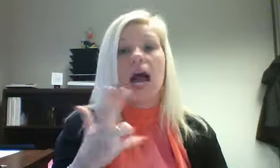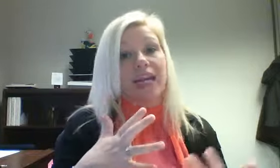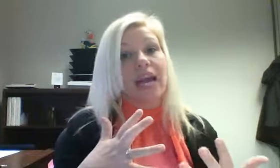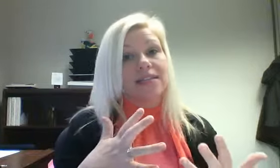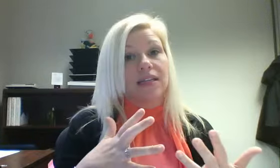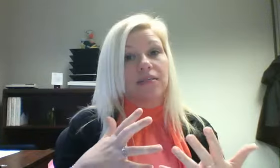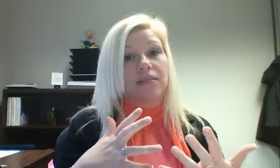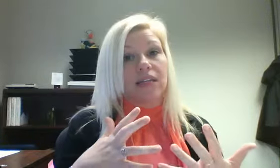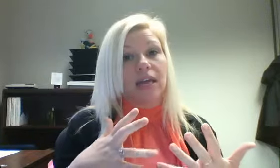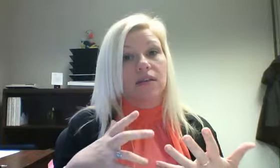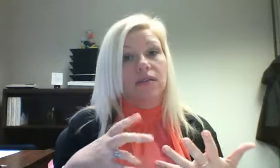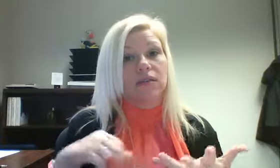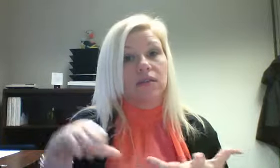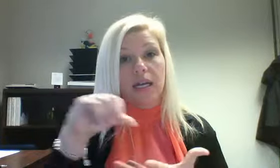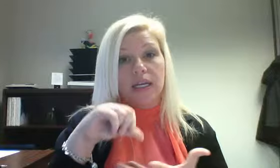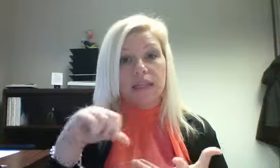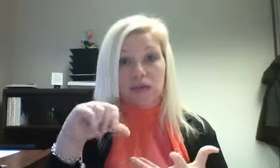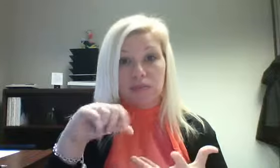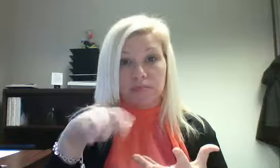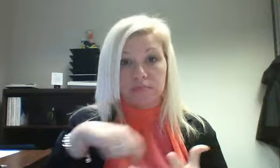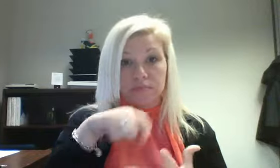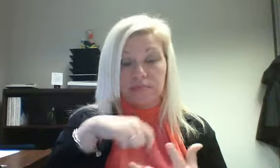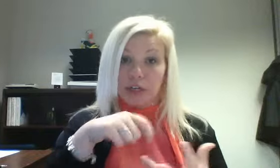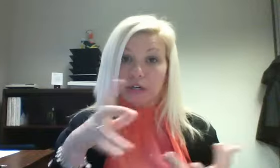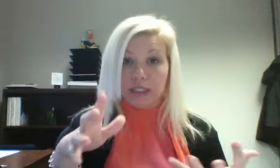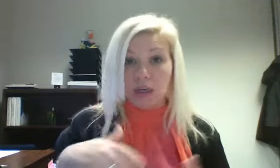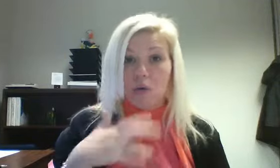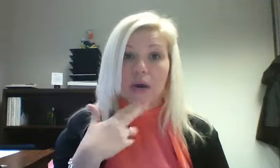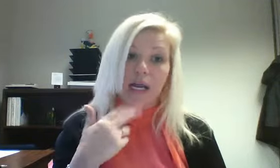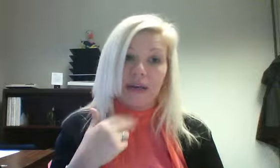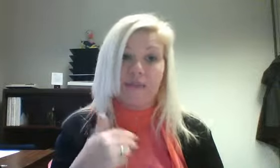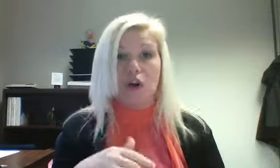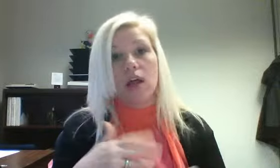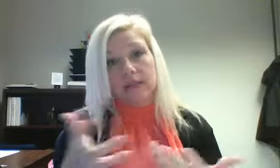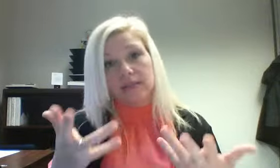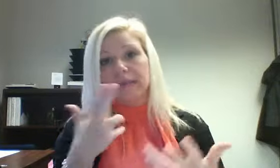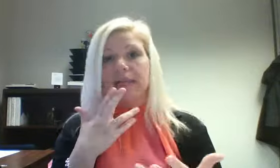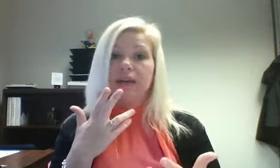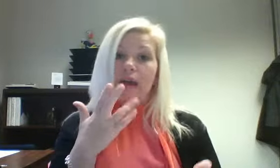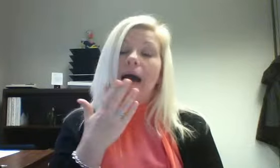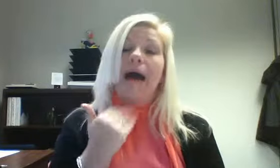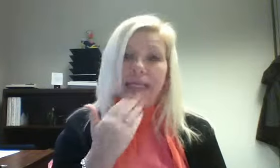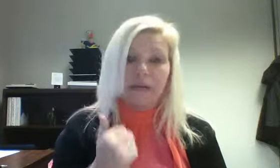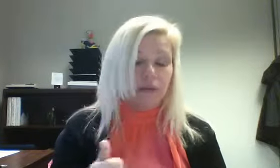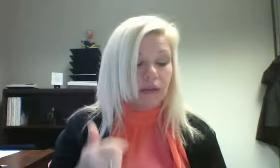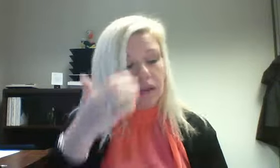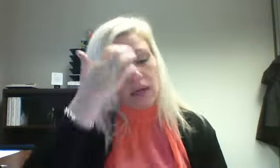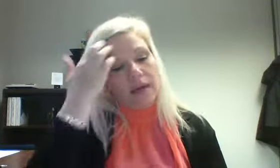Honey as in like the honey that you put in your tea, or honey if you're calling somebody honey.